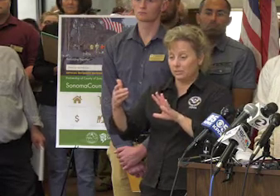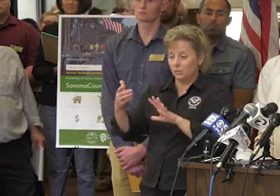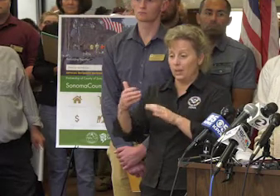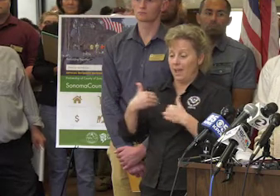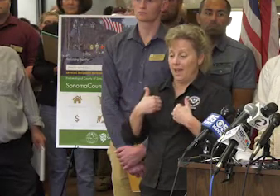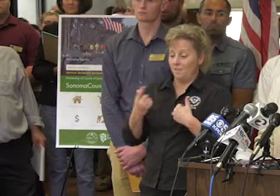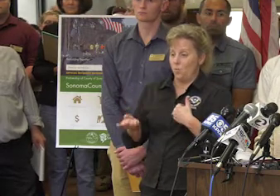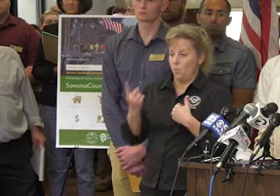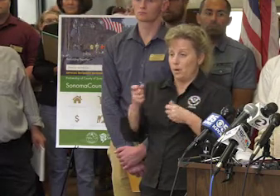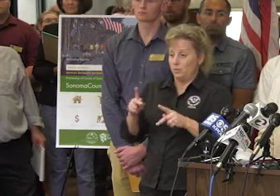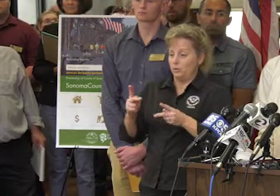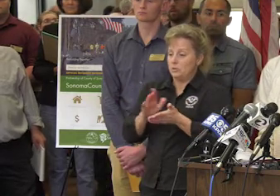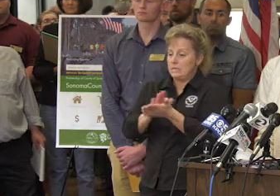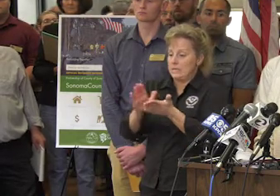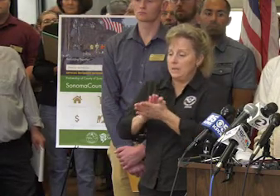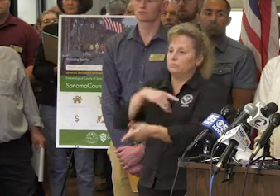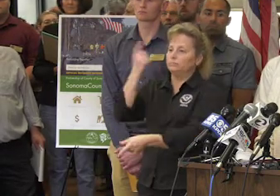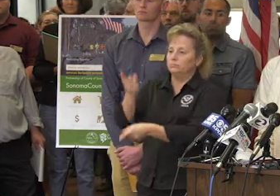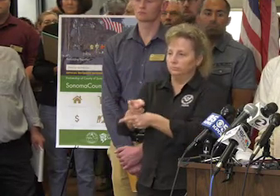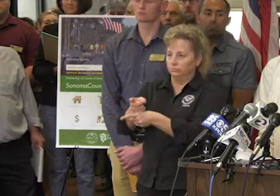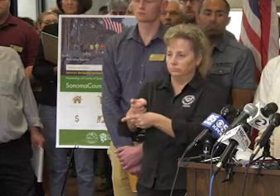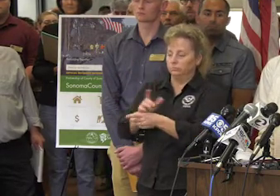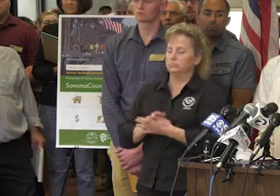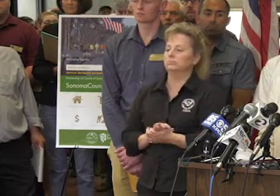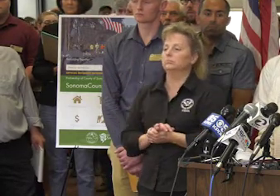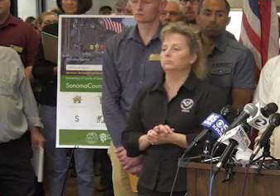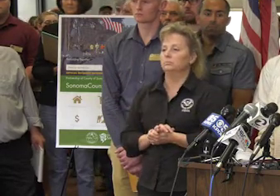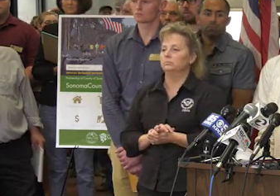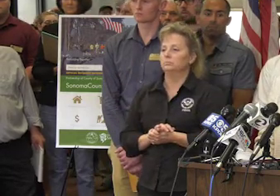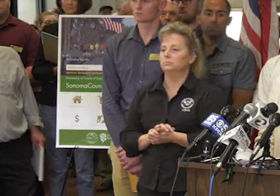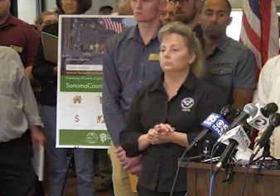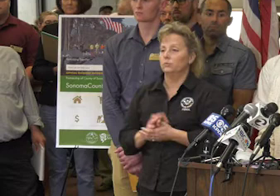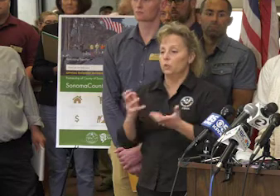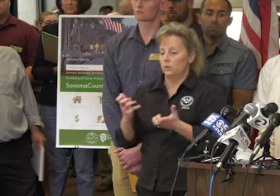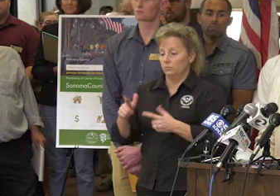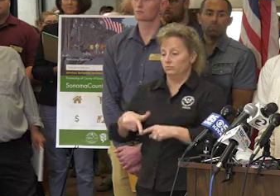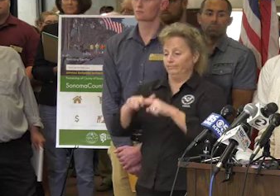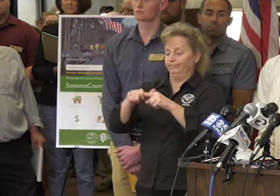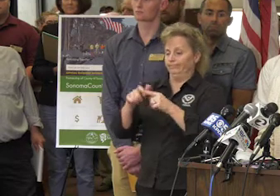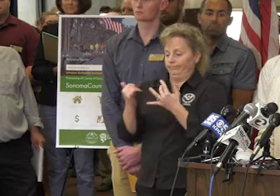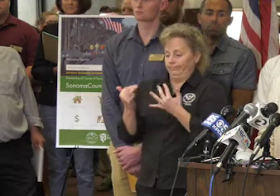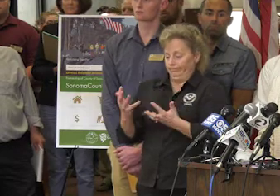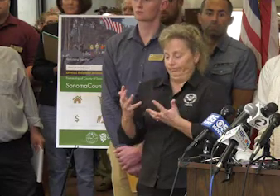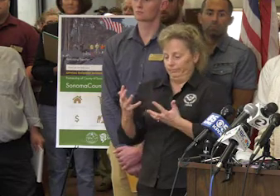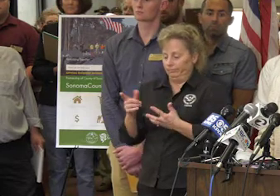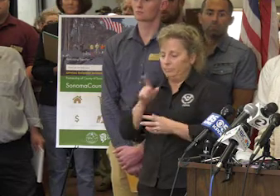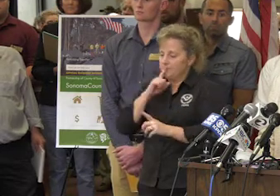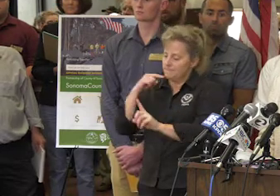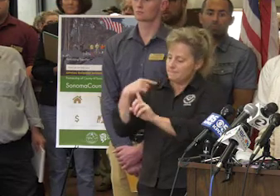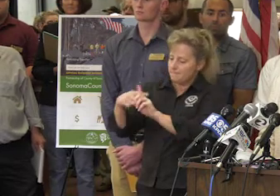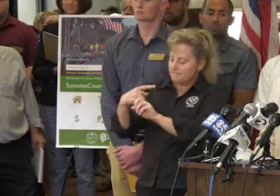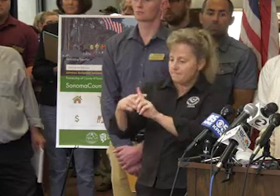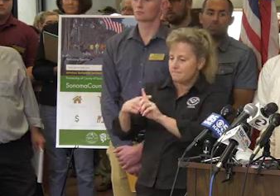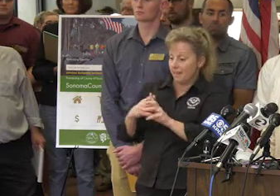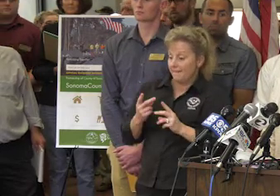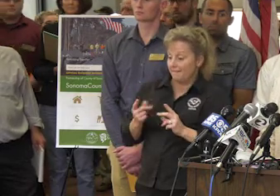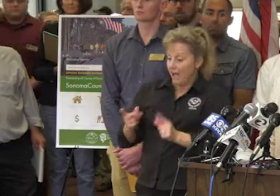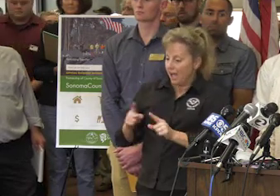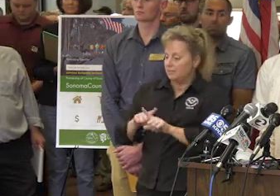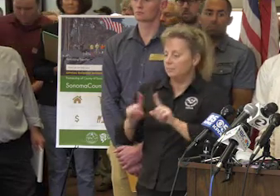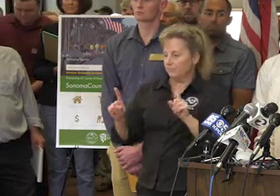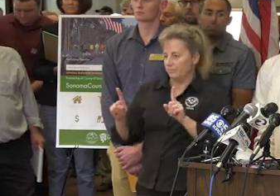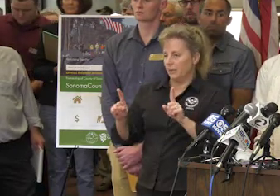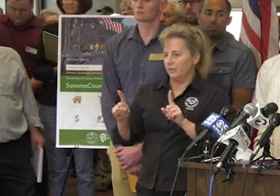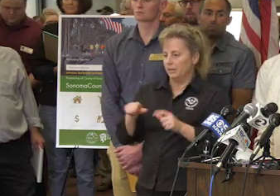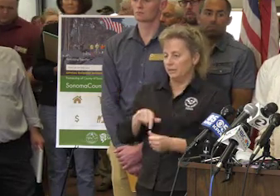one chance to do the cleanup right. And so we want to make sure we're taking a step back and that we're making sure that we're going as fast as we can,